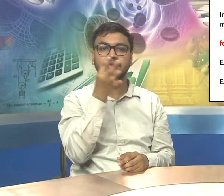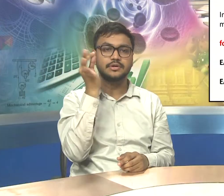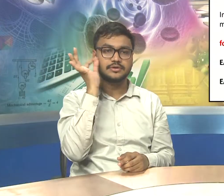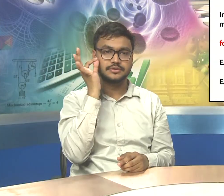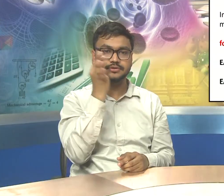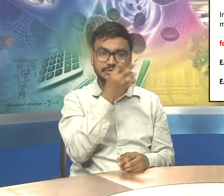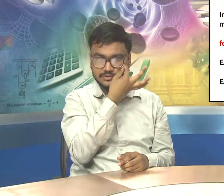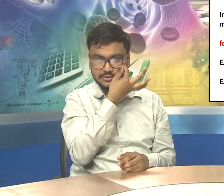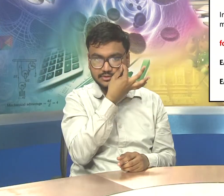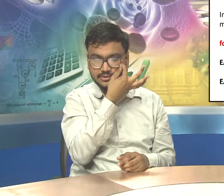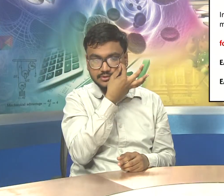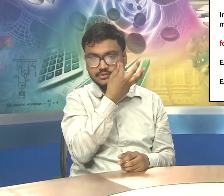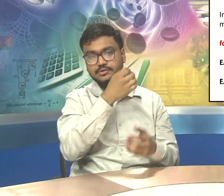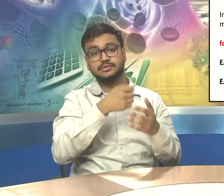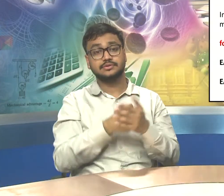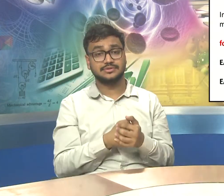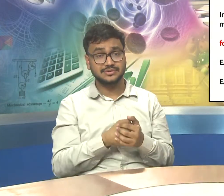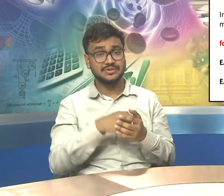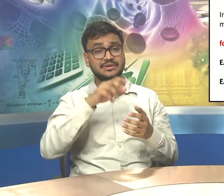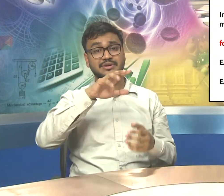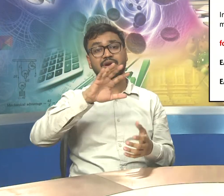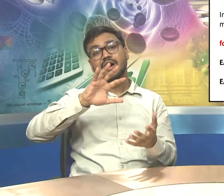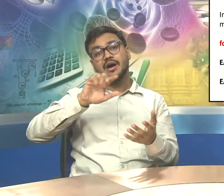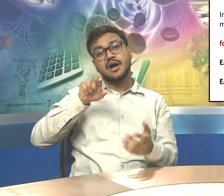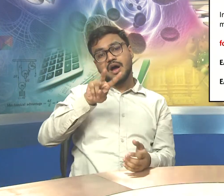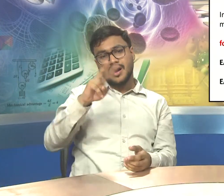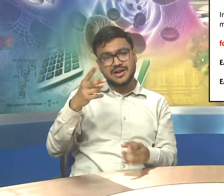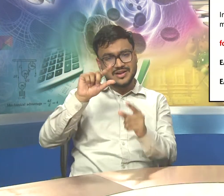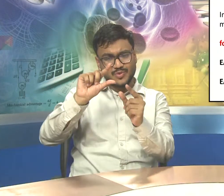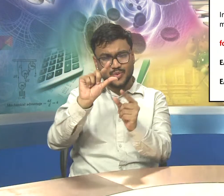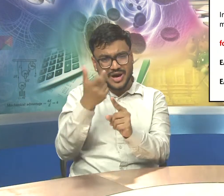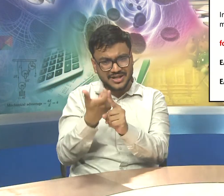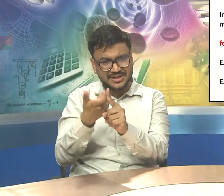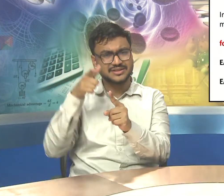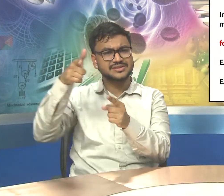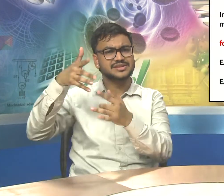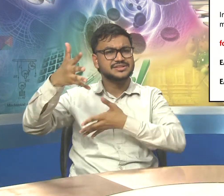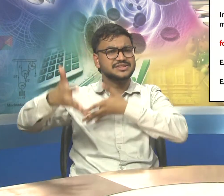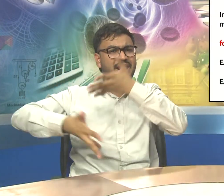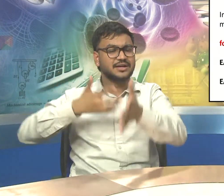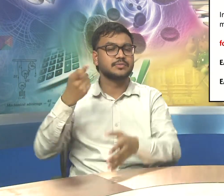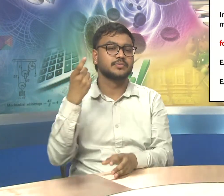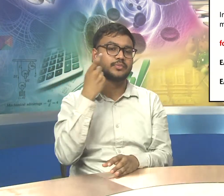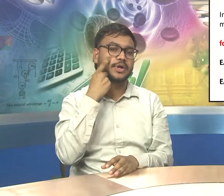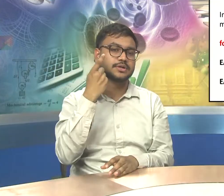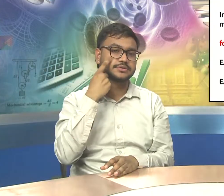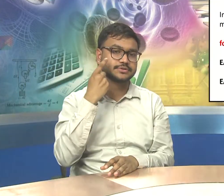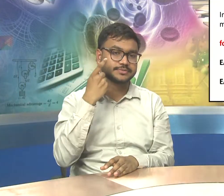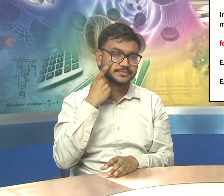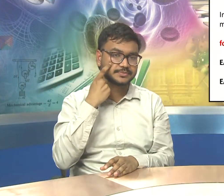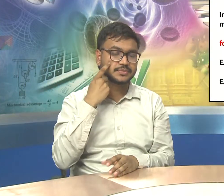But a place in Turkish, their sign of easy is near our